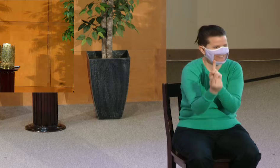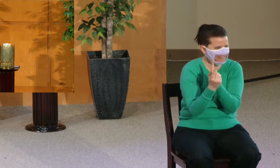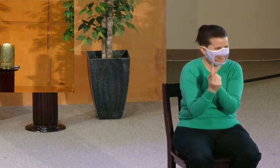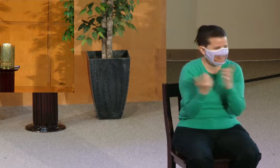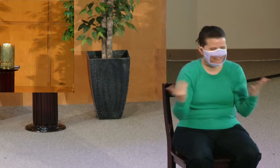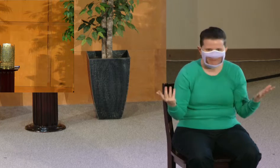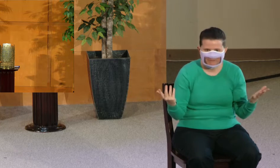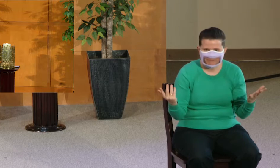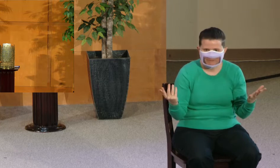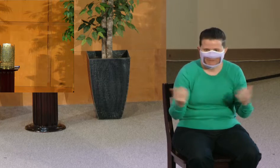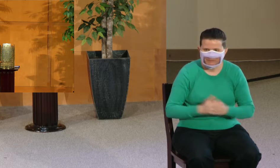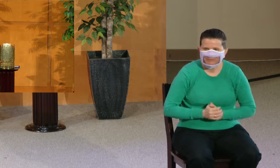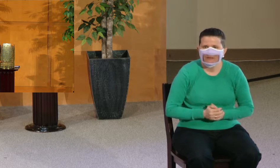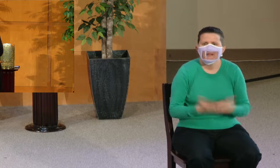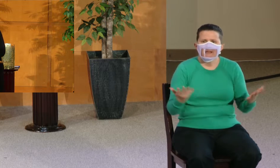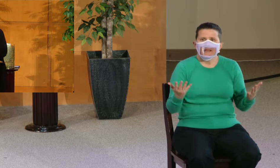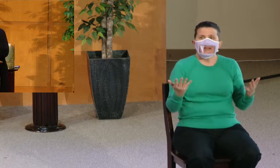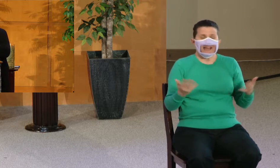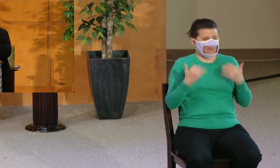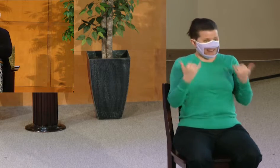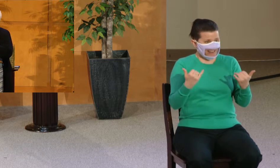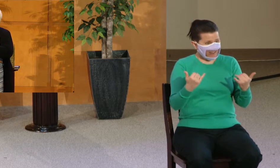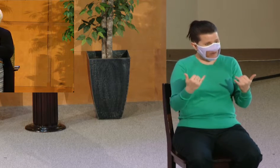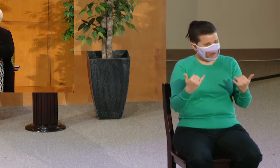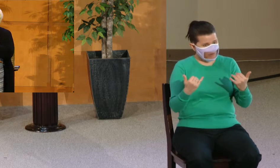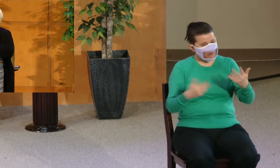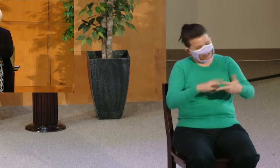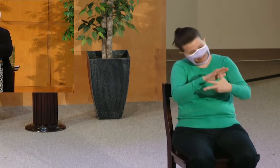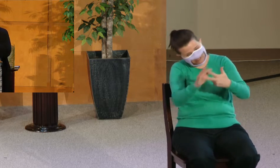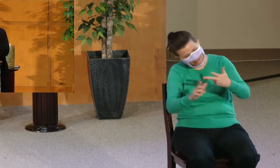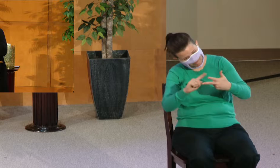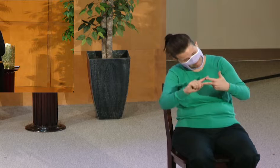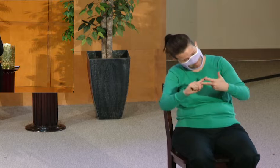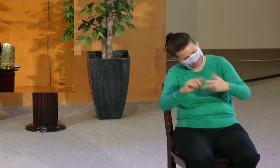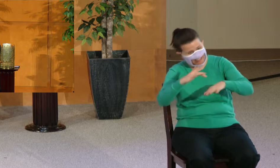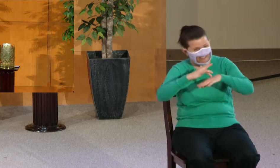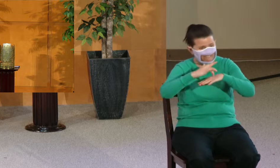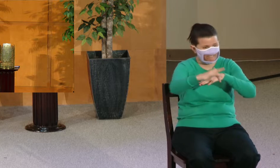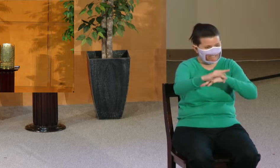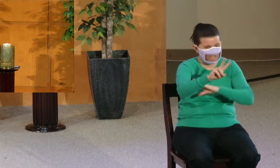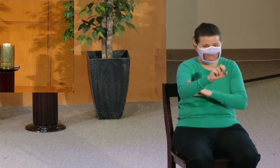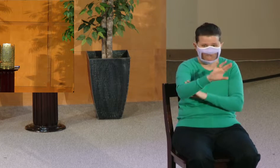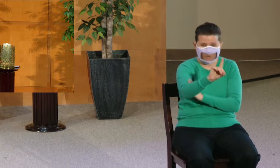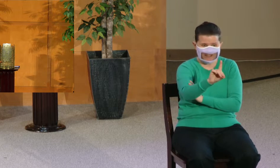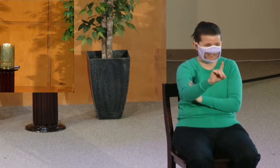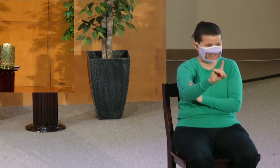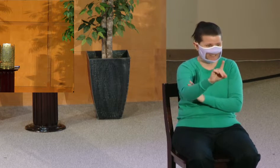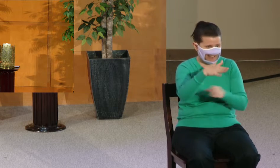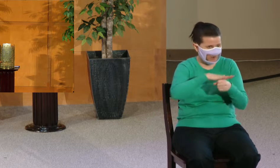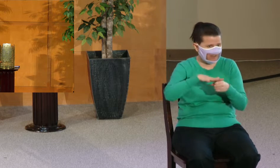we are kind of in the void right now. You know, it's uncomfortable. We're not sure. We're not